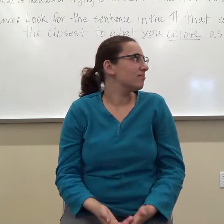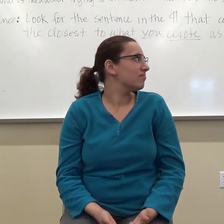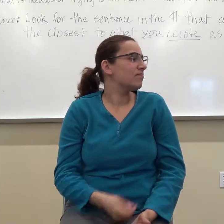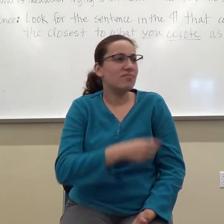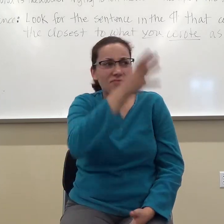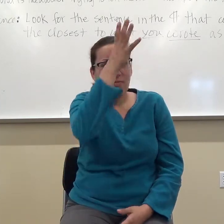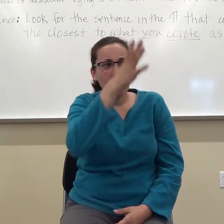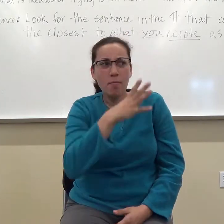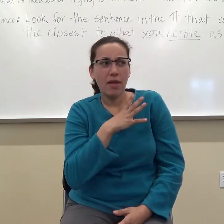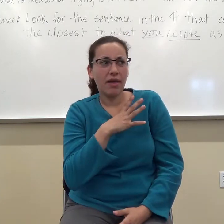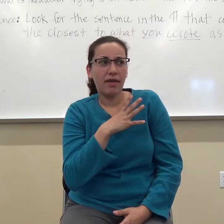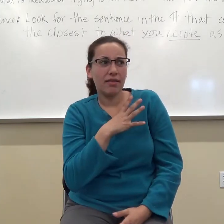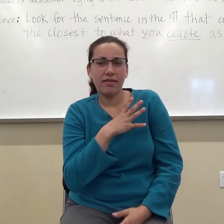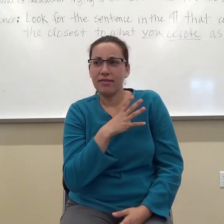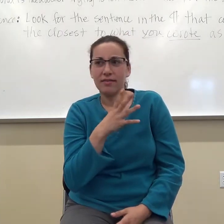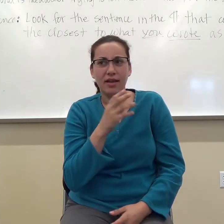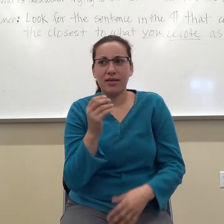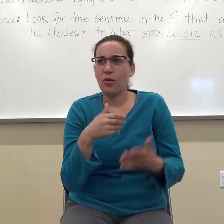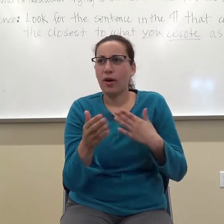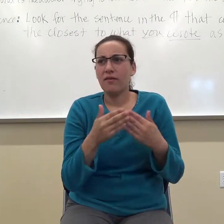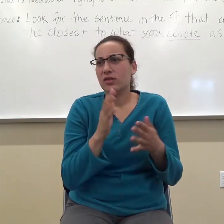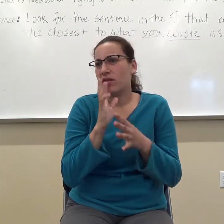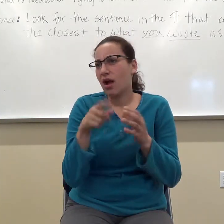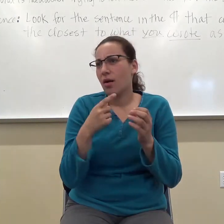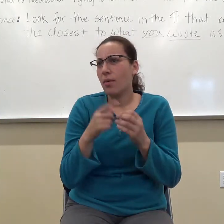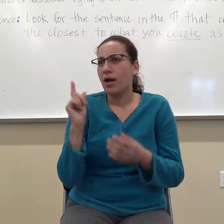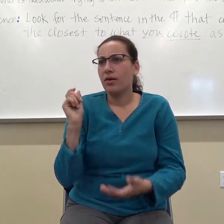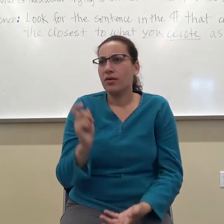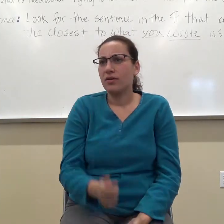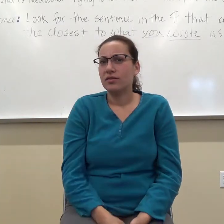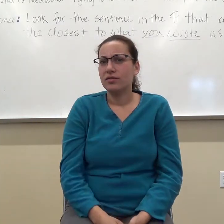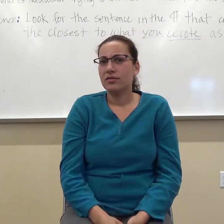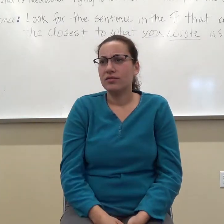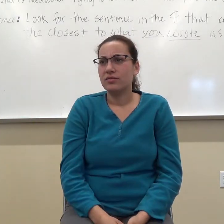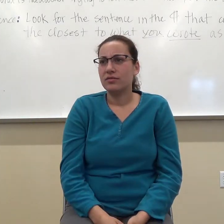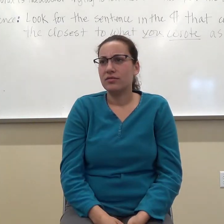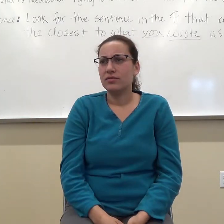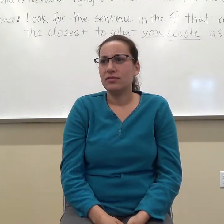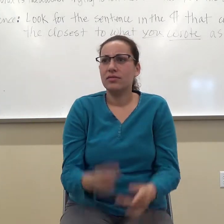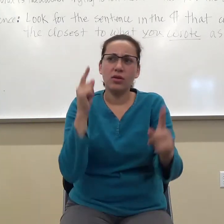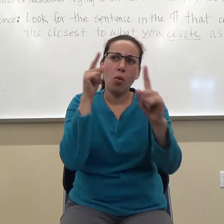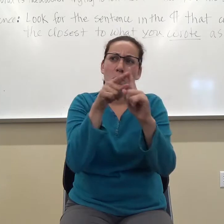men and what they talk about? What's the main idea?